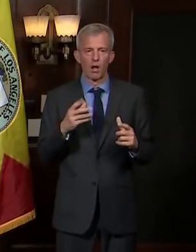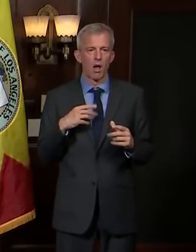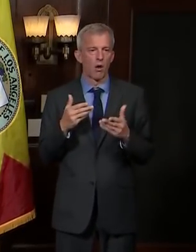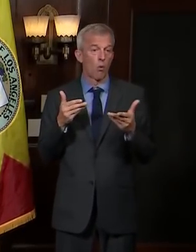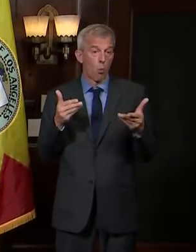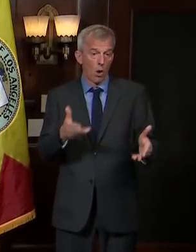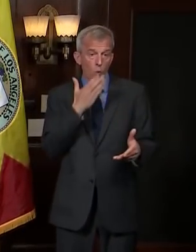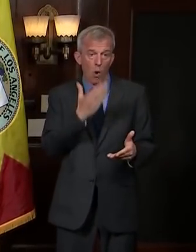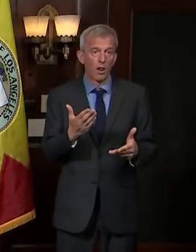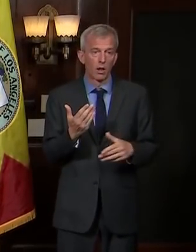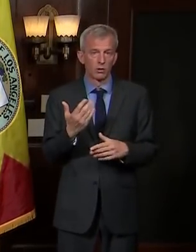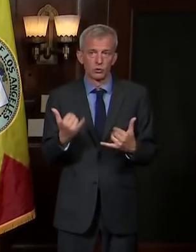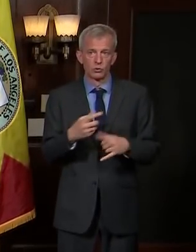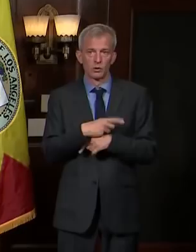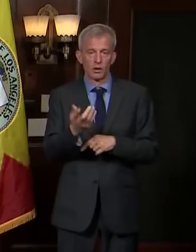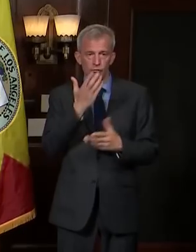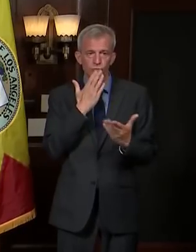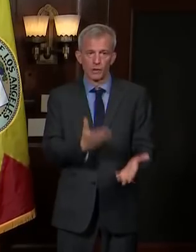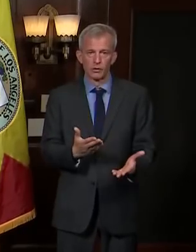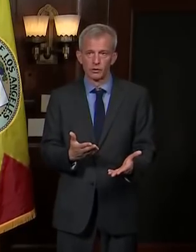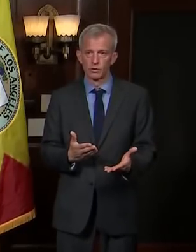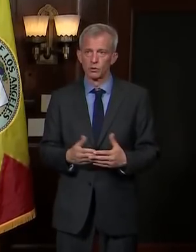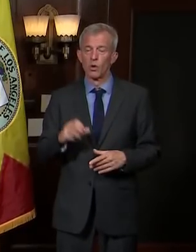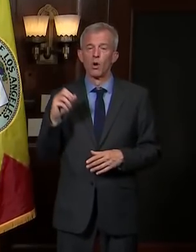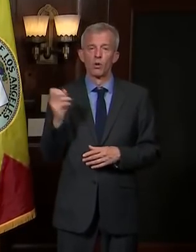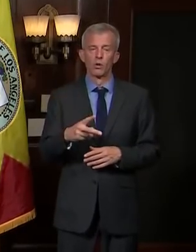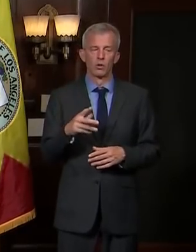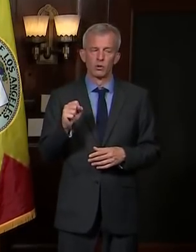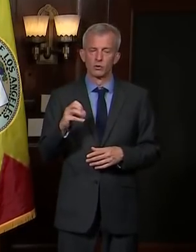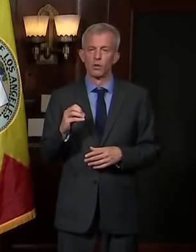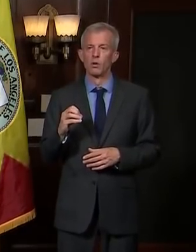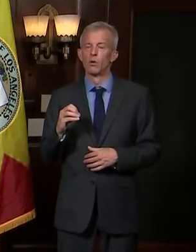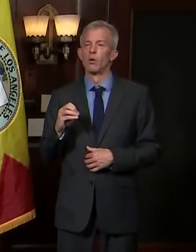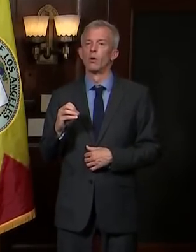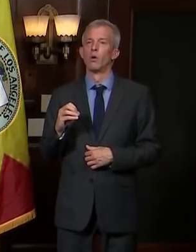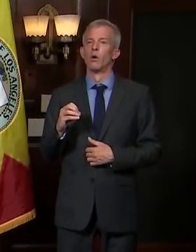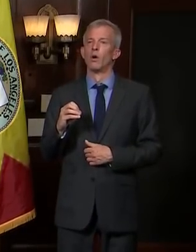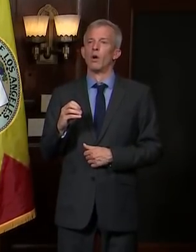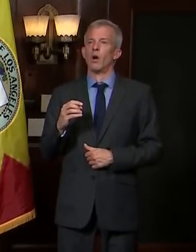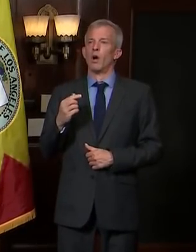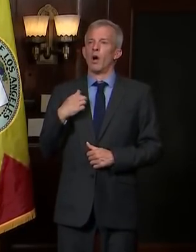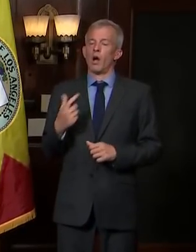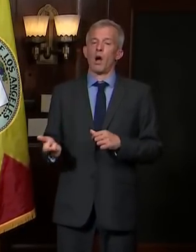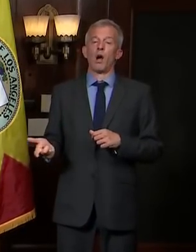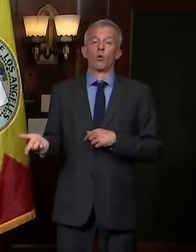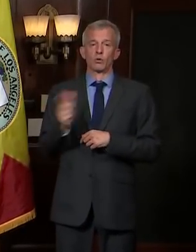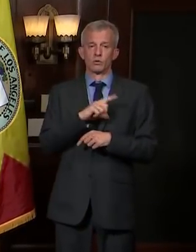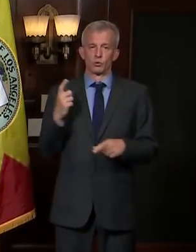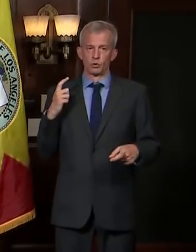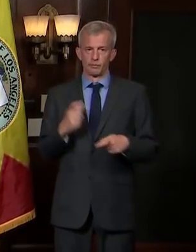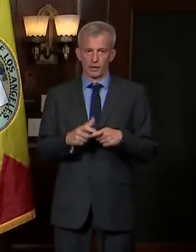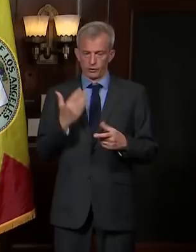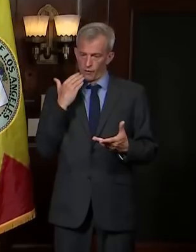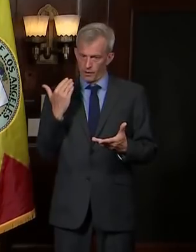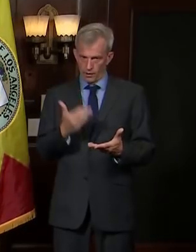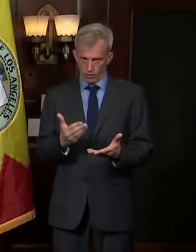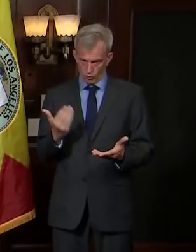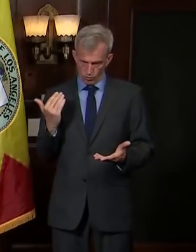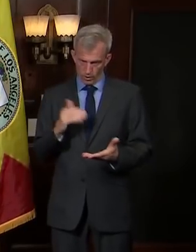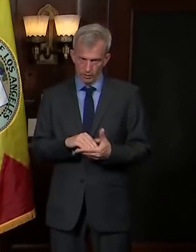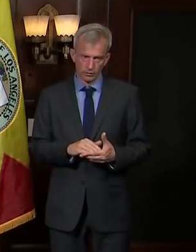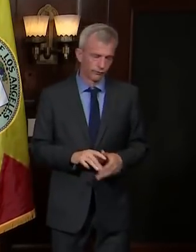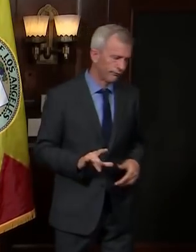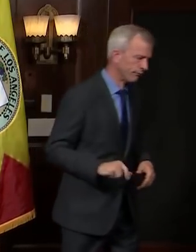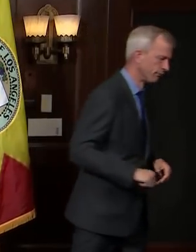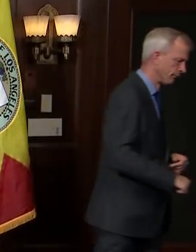Thank you. Thank you, sir. Okay. So with that, I will turn to Spanish. Thank you all again for tuning